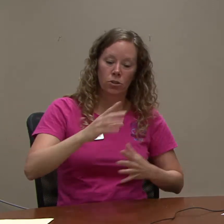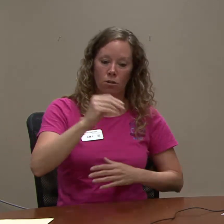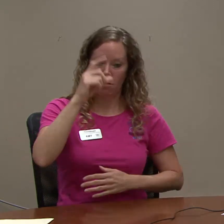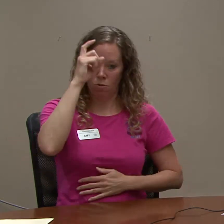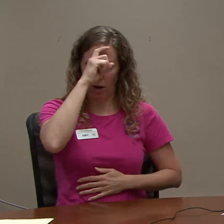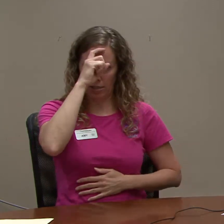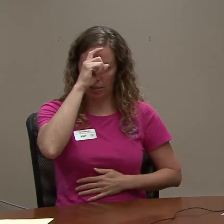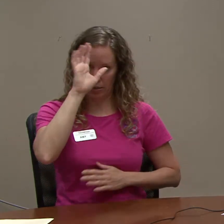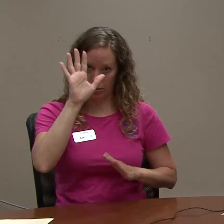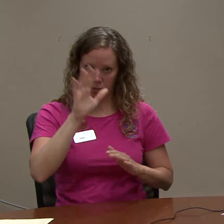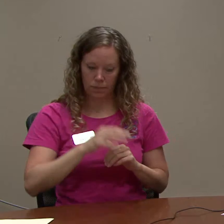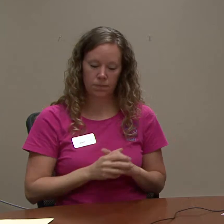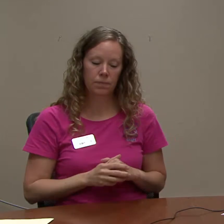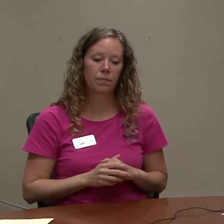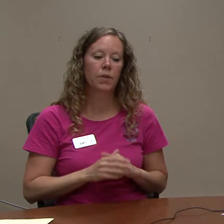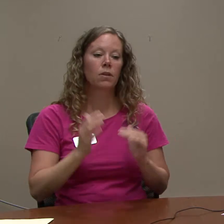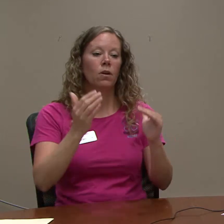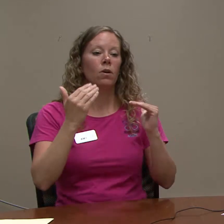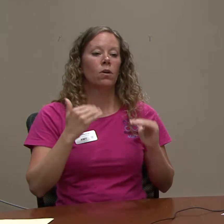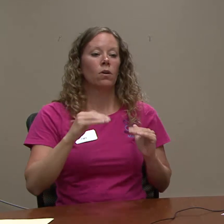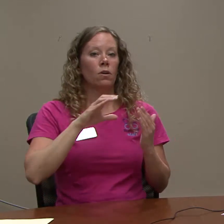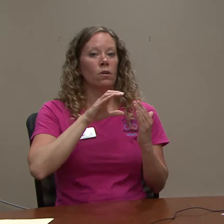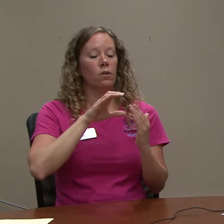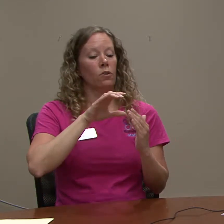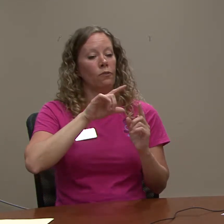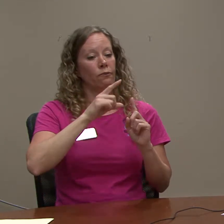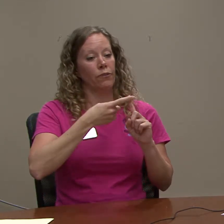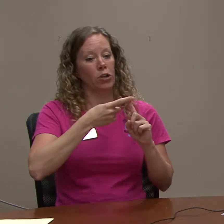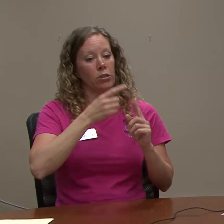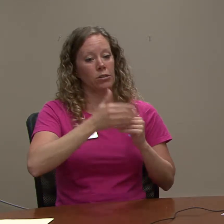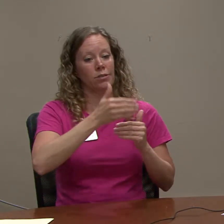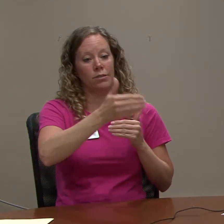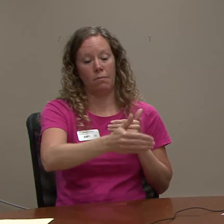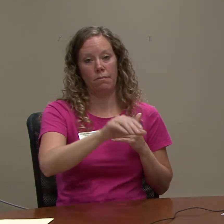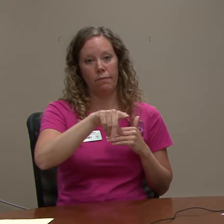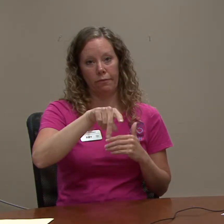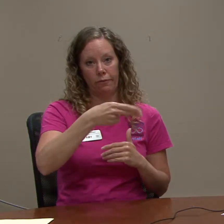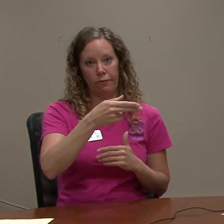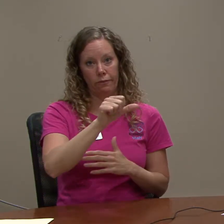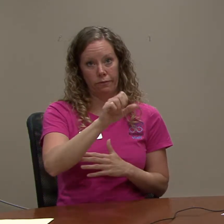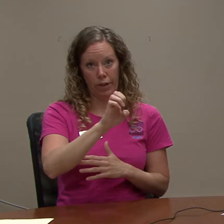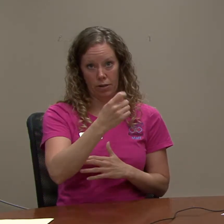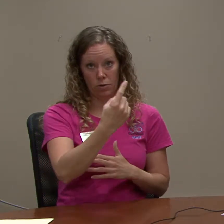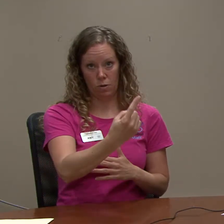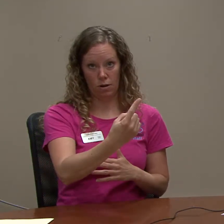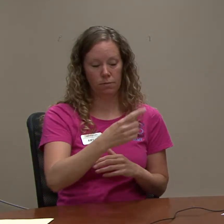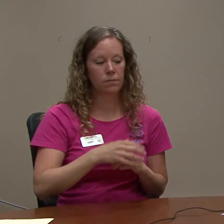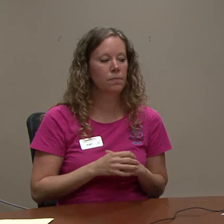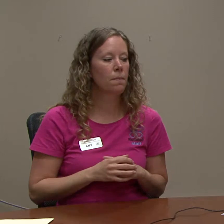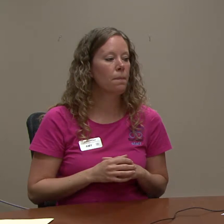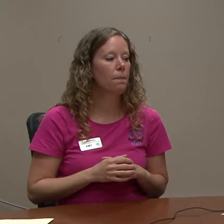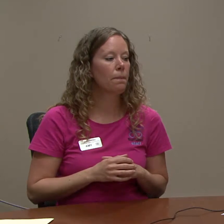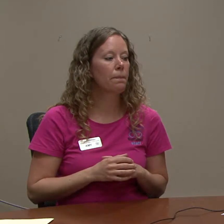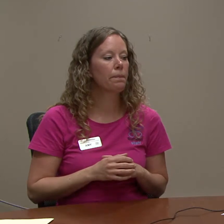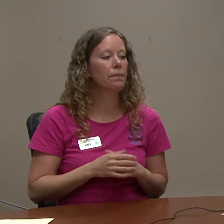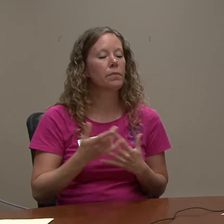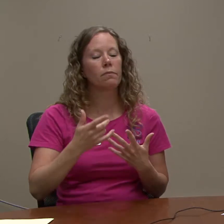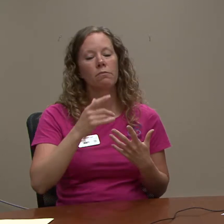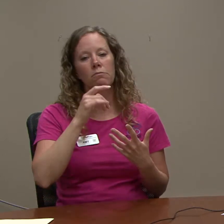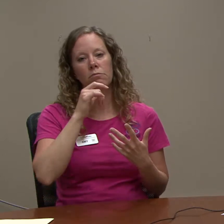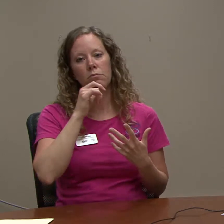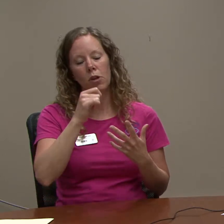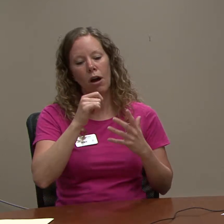So with phase 1, we are looking at what is defined as non-essential